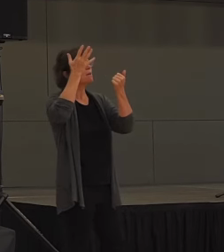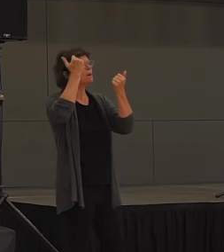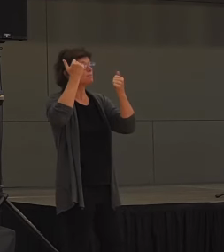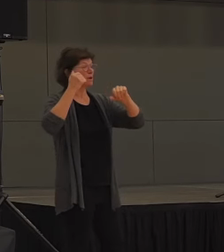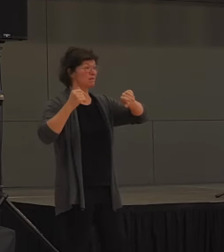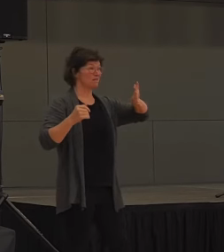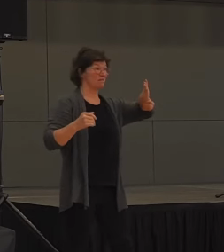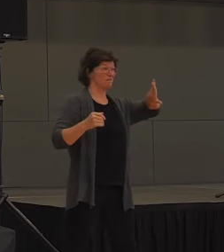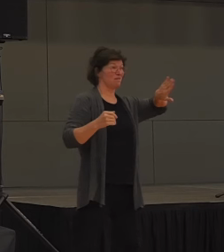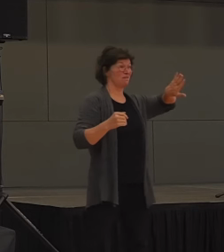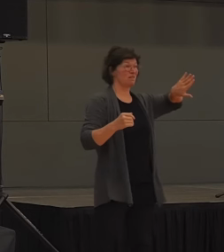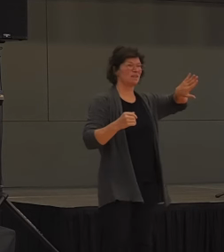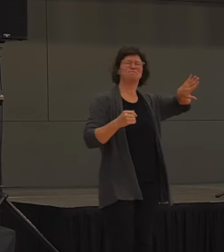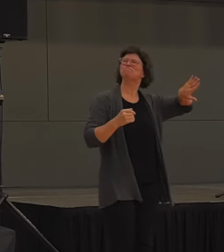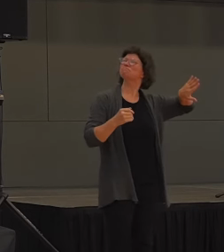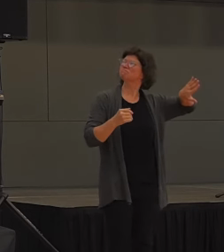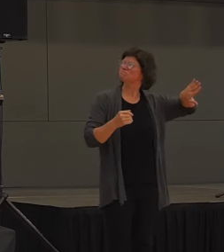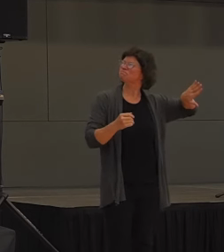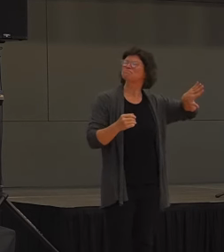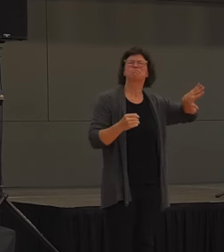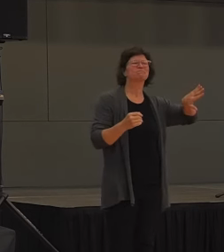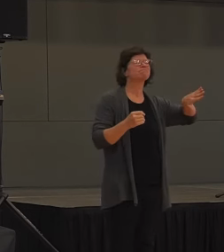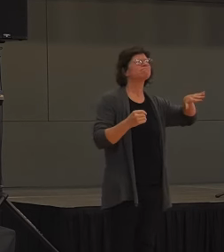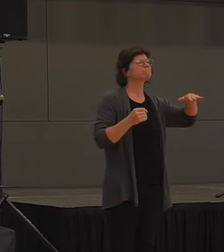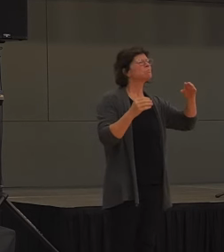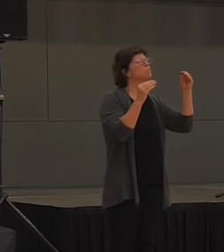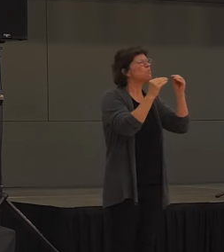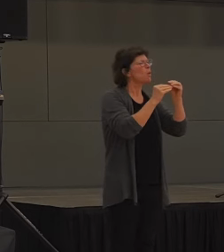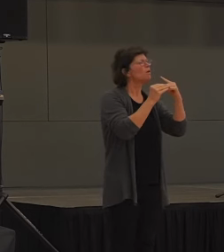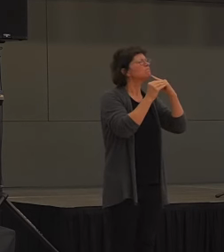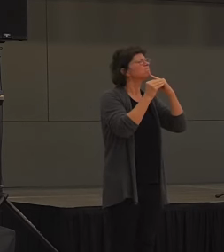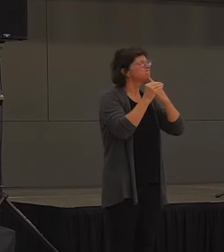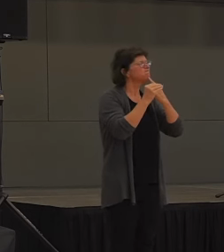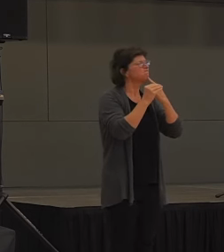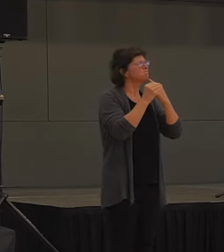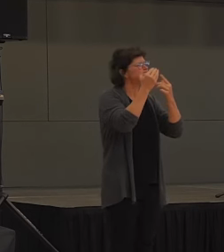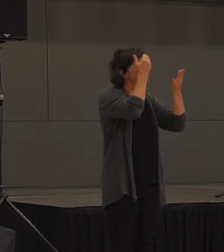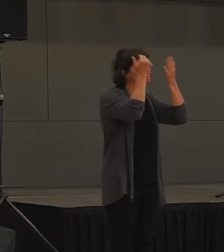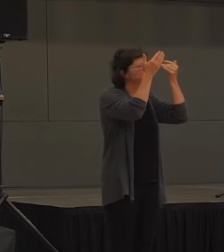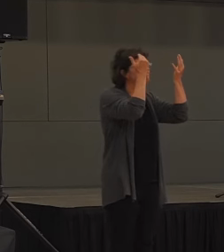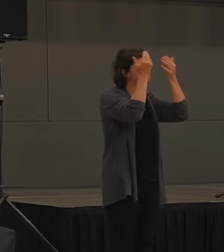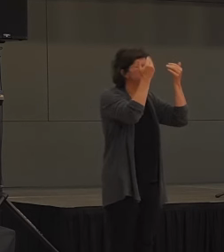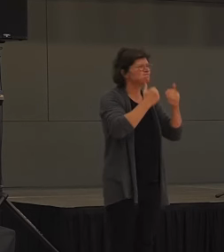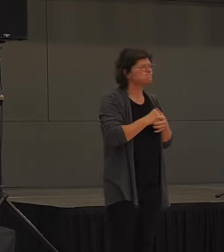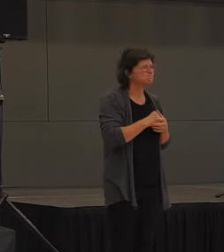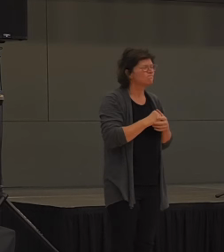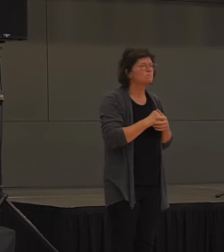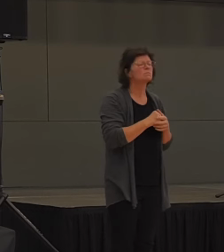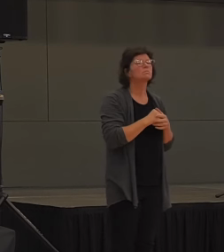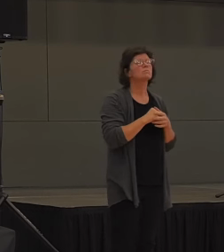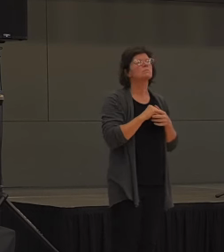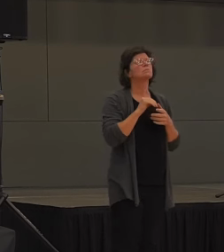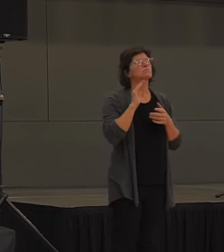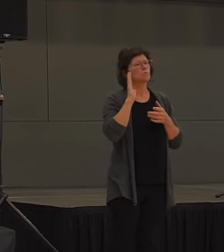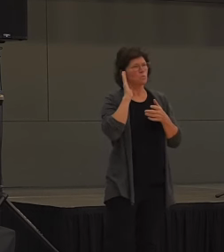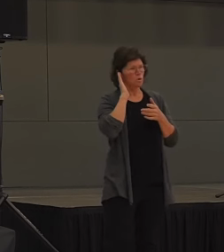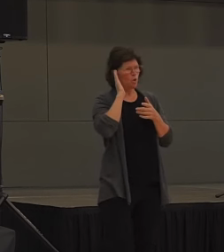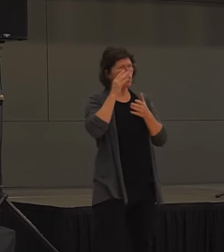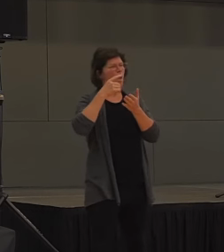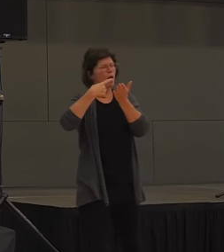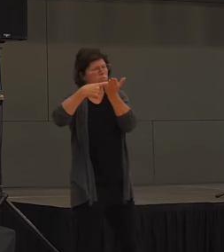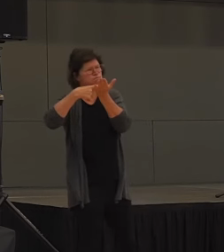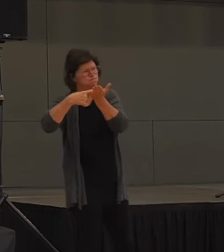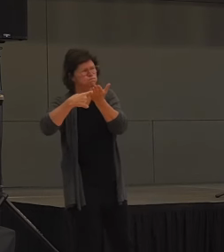right-hand column is something more significant. And we're going to talk through these and give some